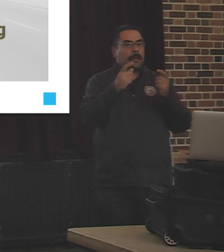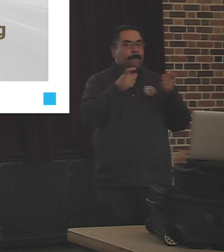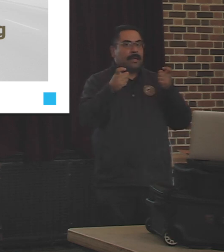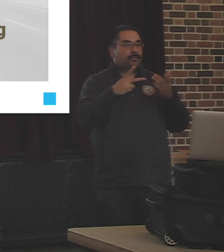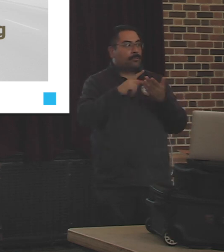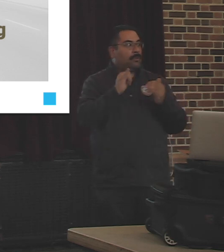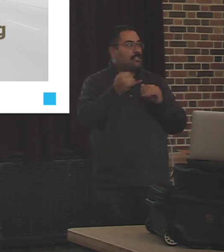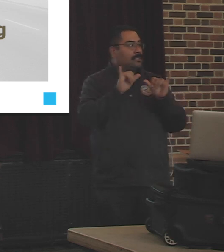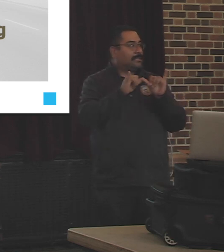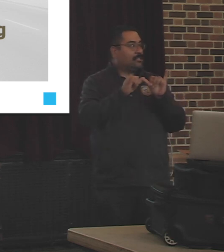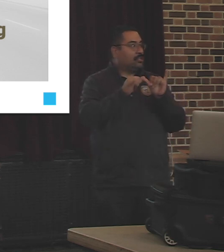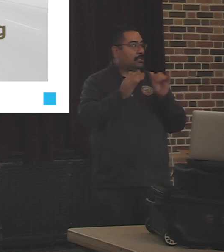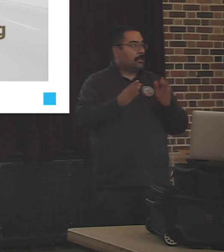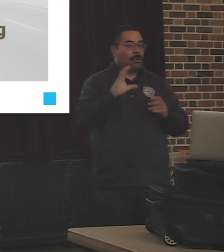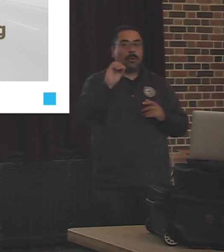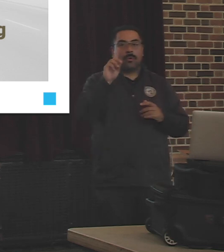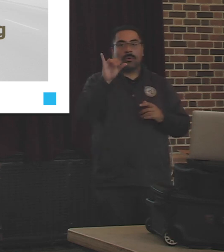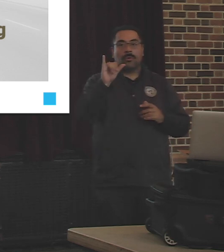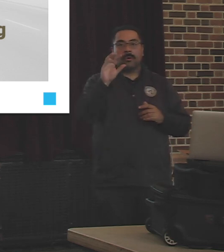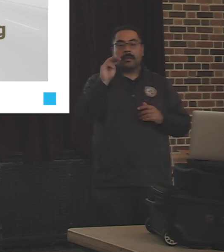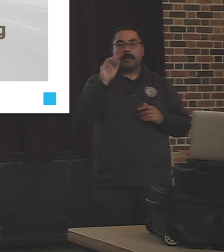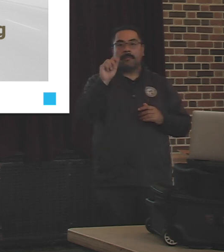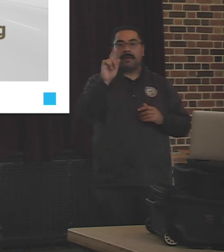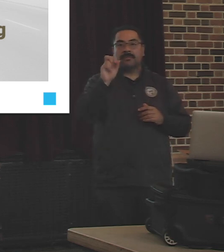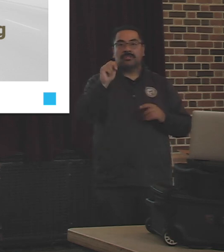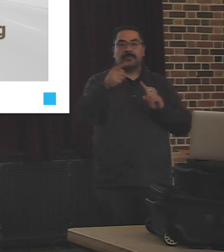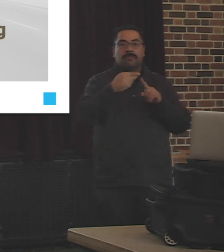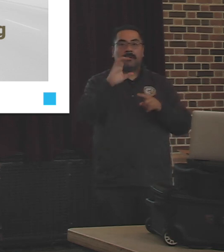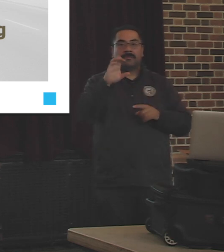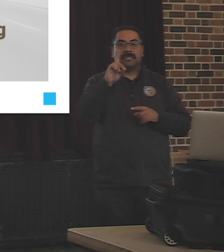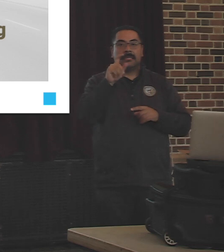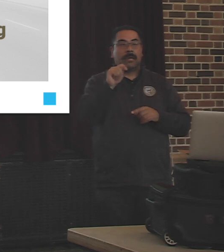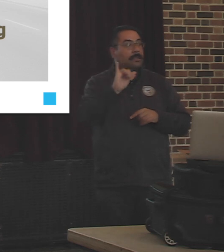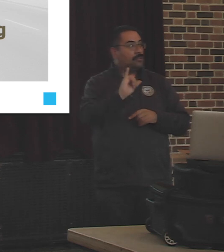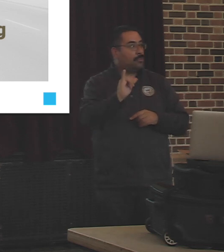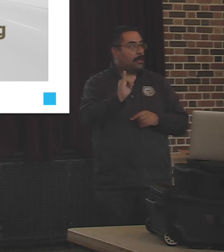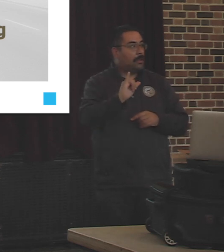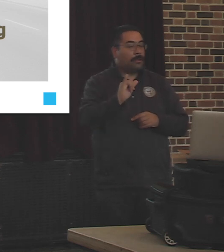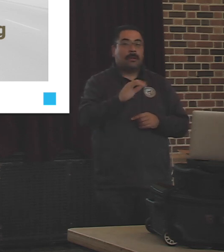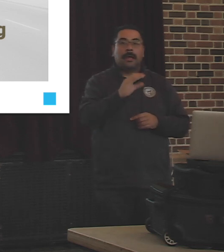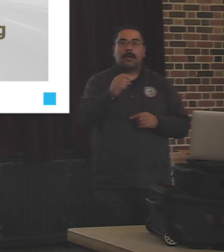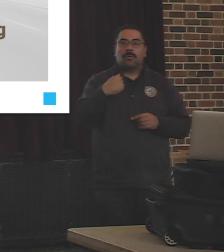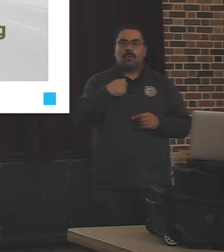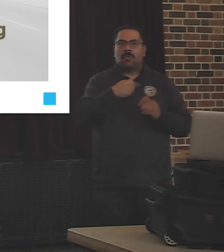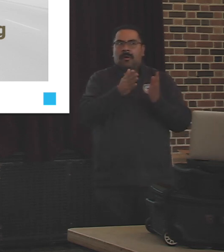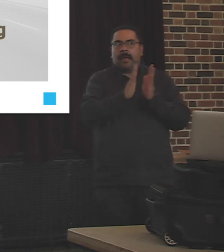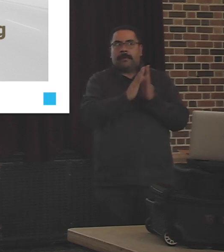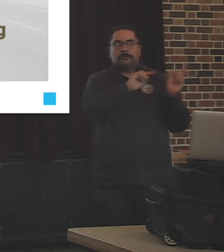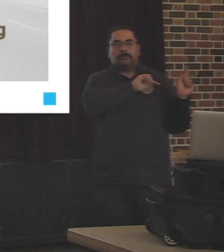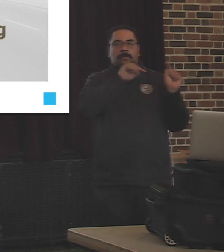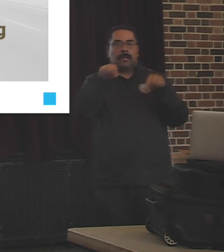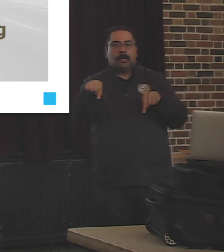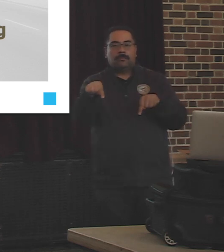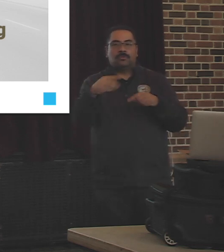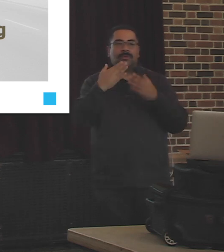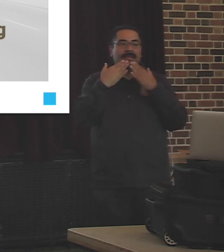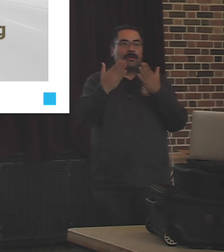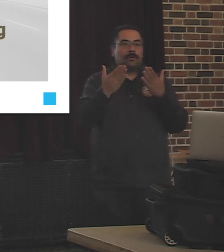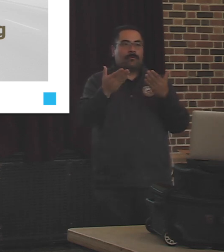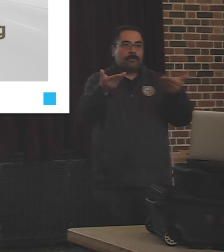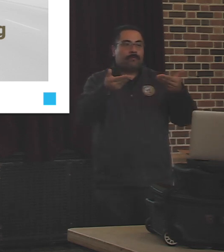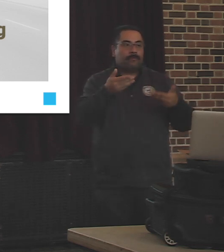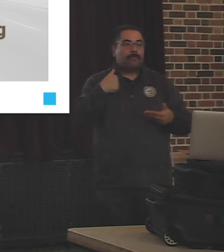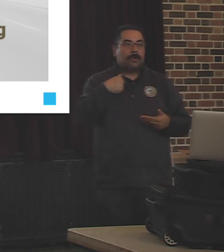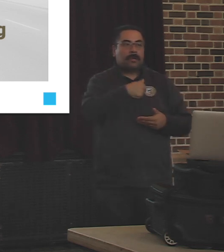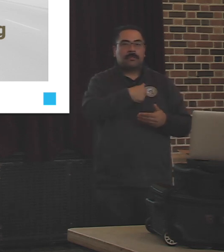project engineer, Cody Machen from CDOT as well. And we were asked to come here, so thank you for having us, to